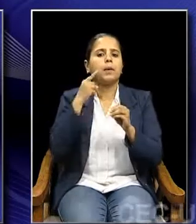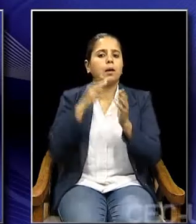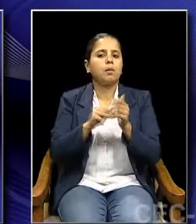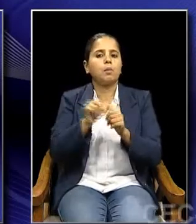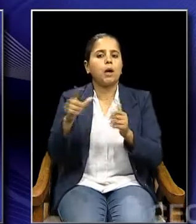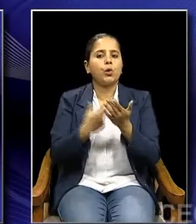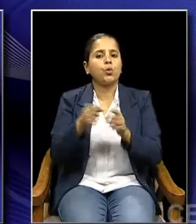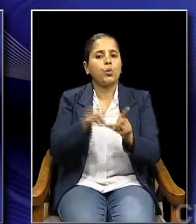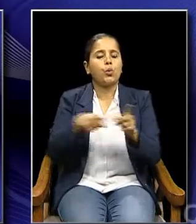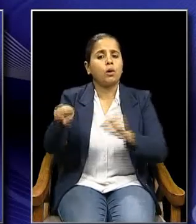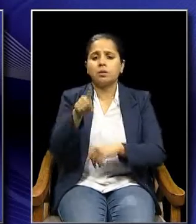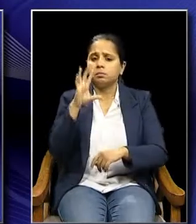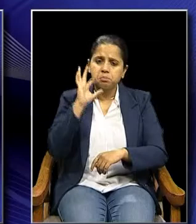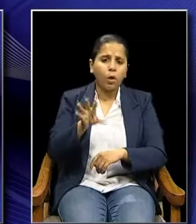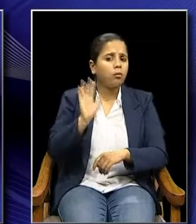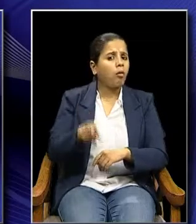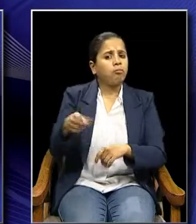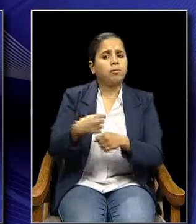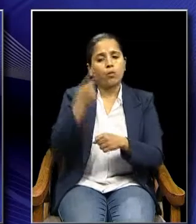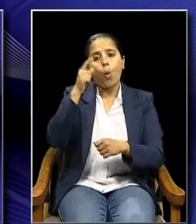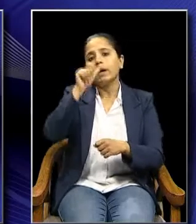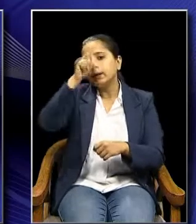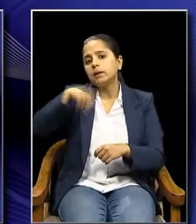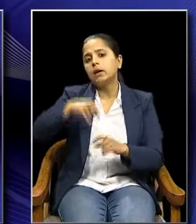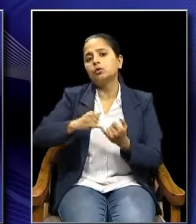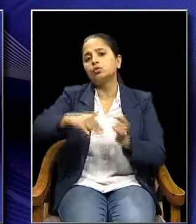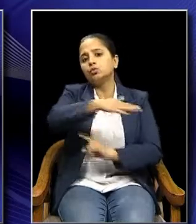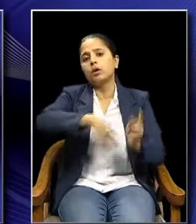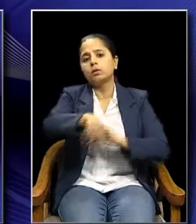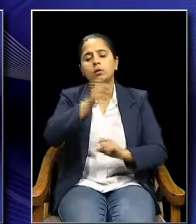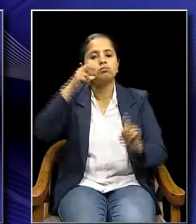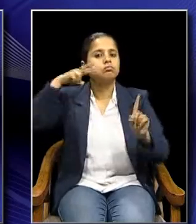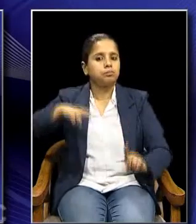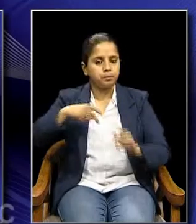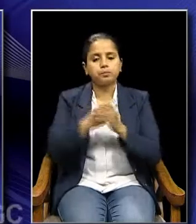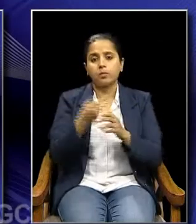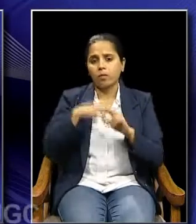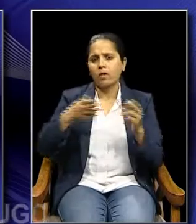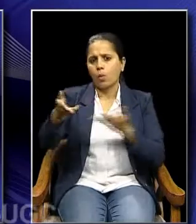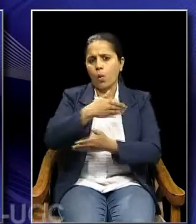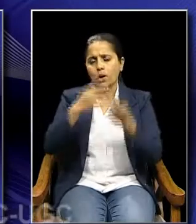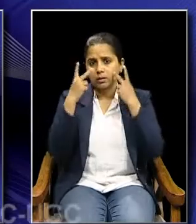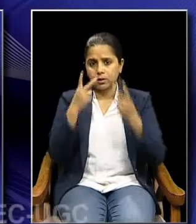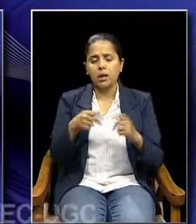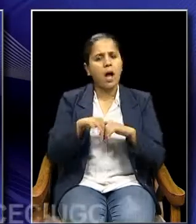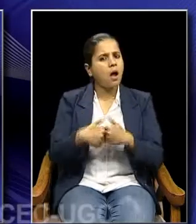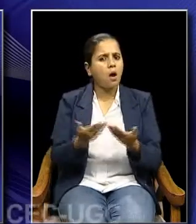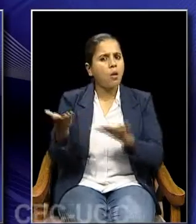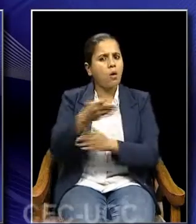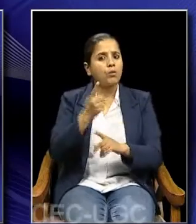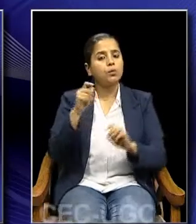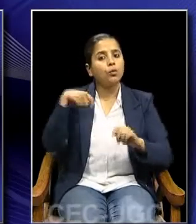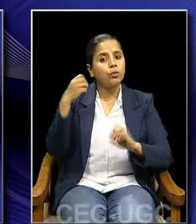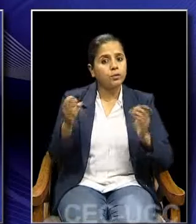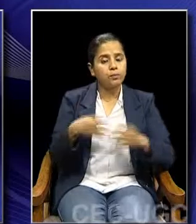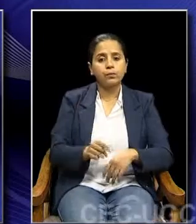have been very, very relevant from the Indian society's point of view. If we see that how his initial films like